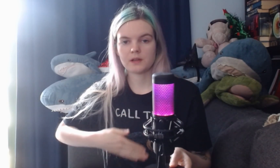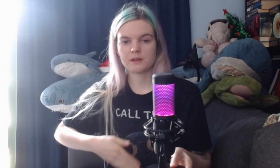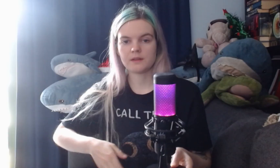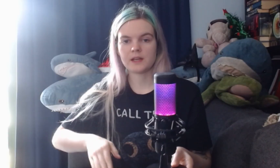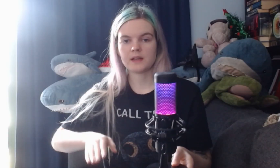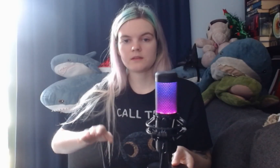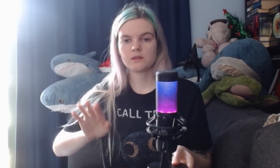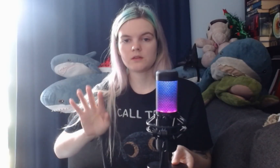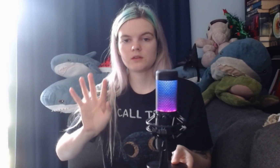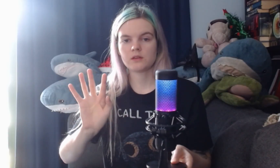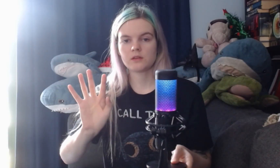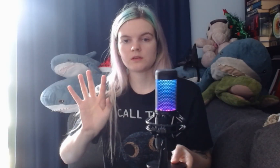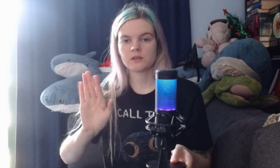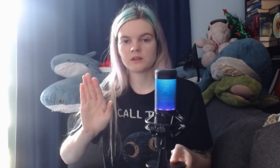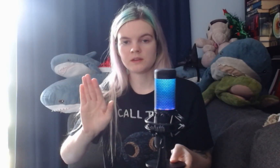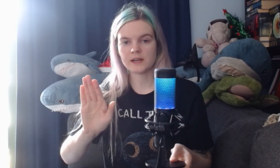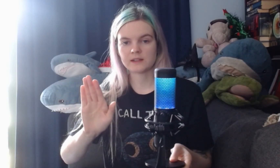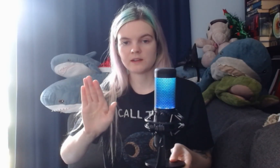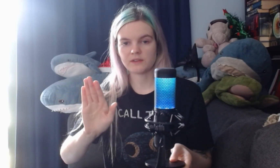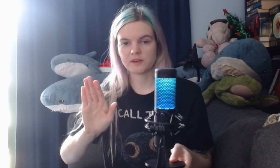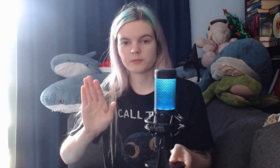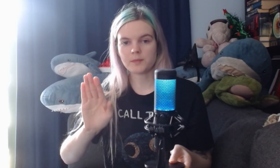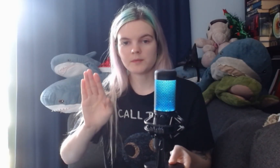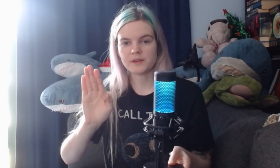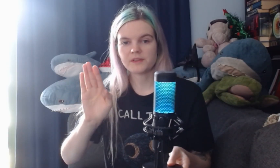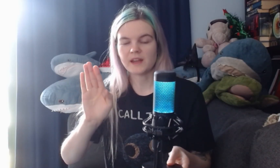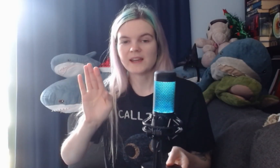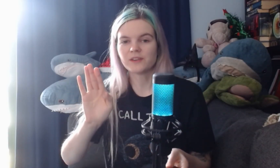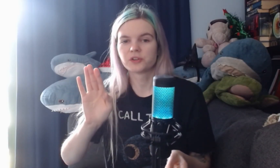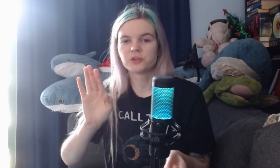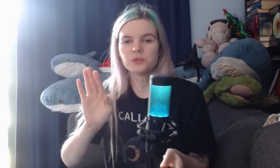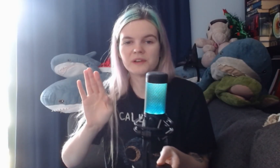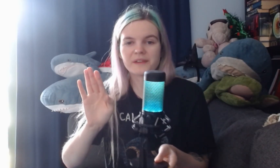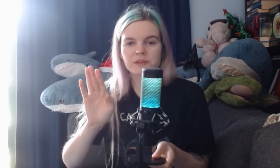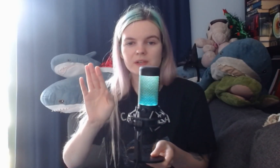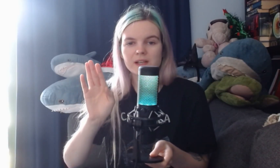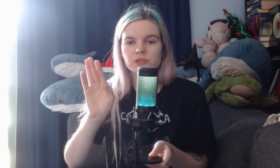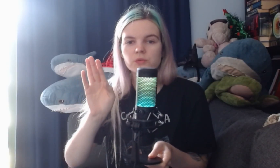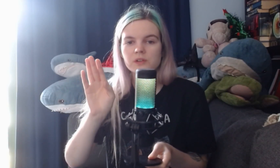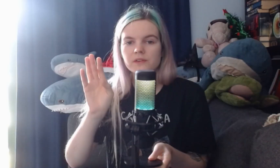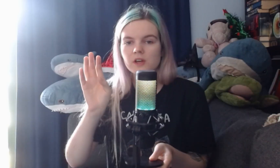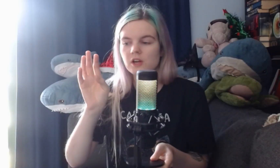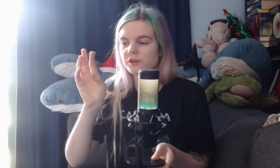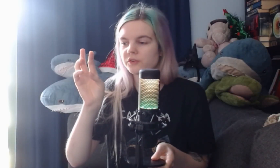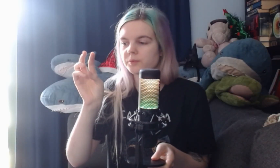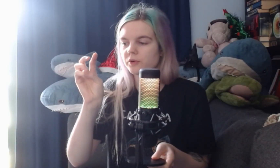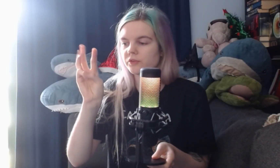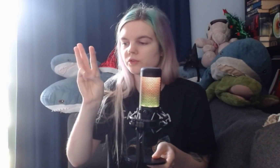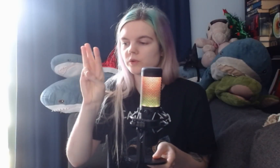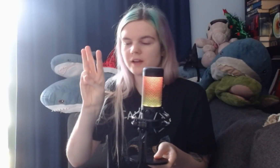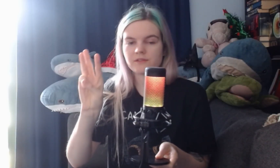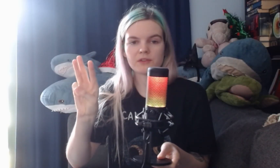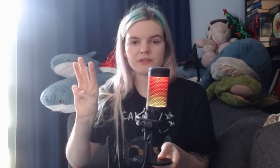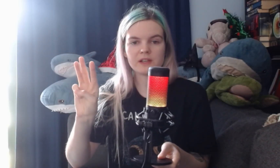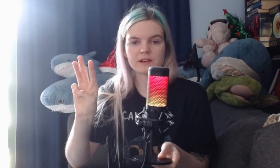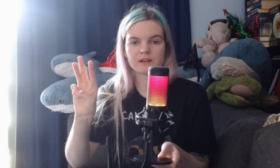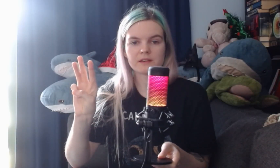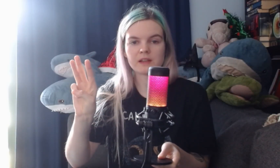and then like this. The problem is, and I cannot do this, I literally cannot do this, you're supposed to have this finger